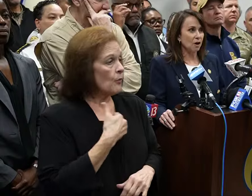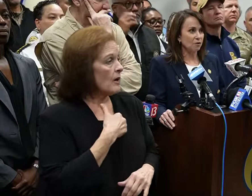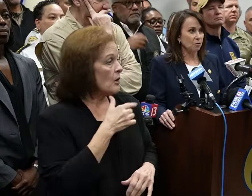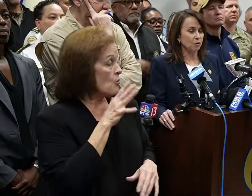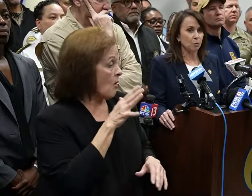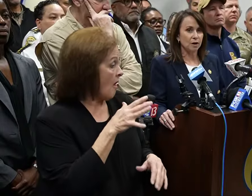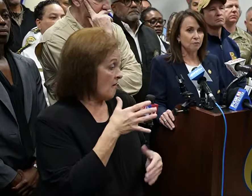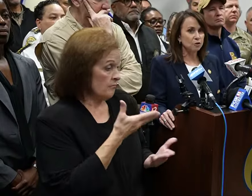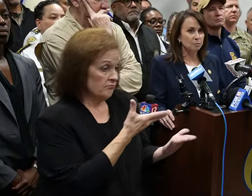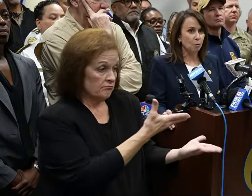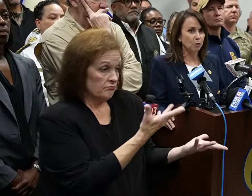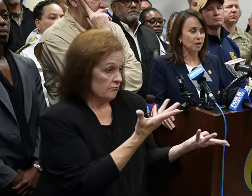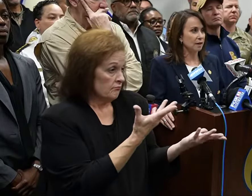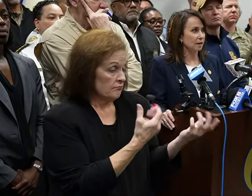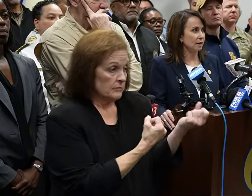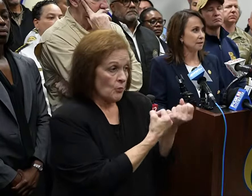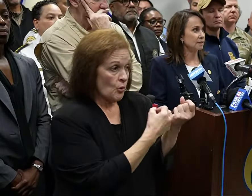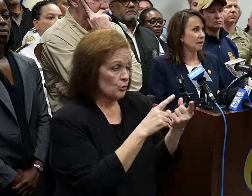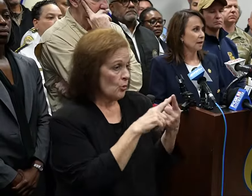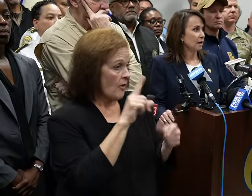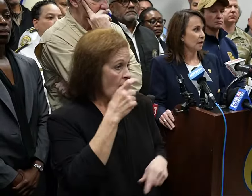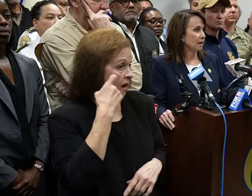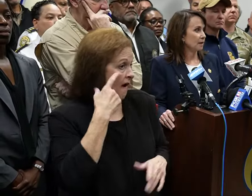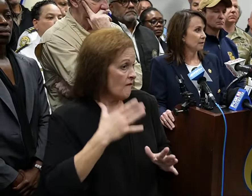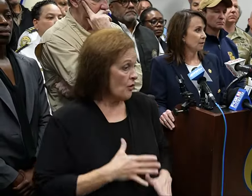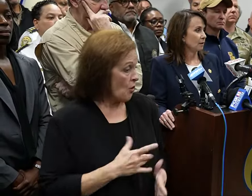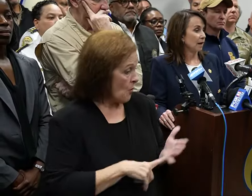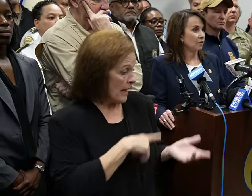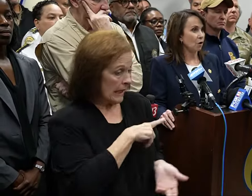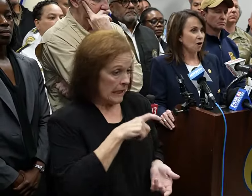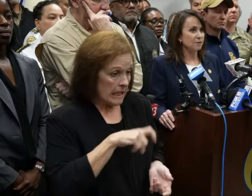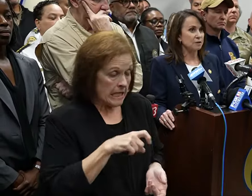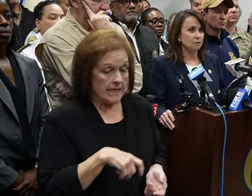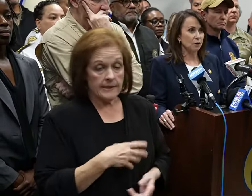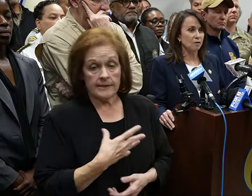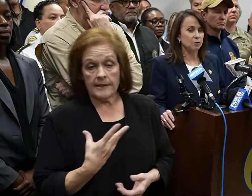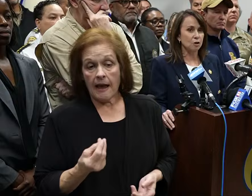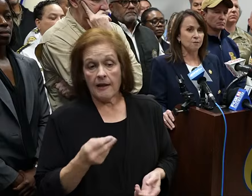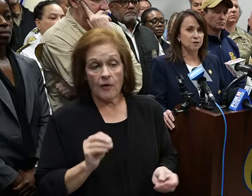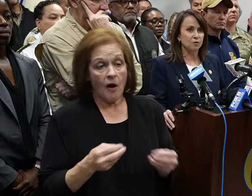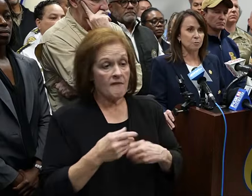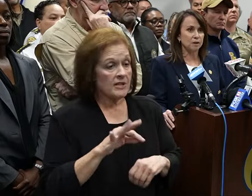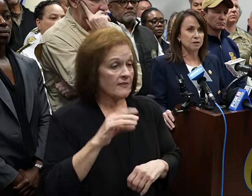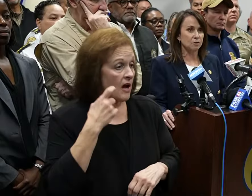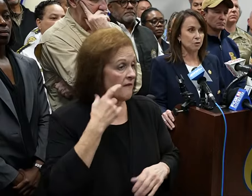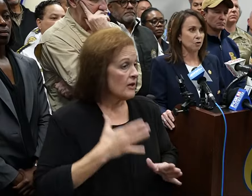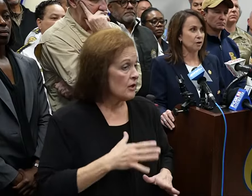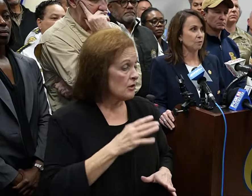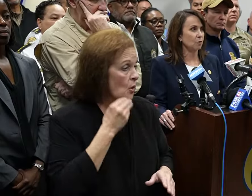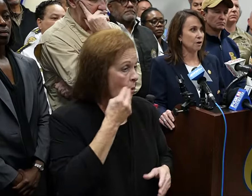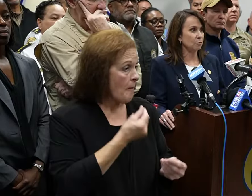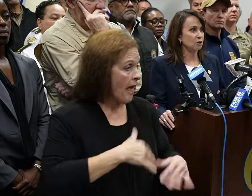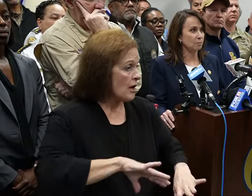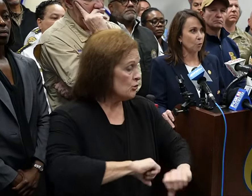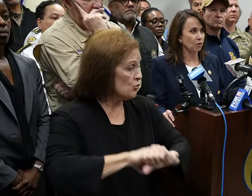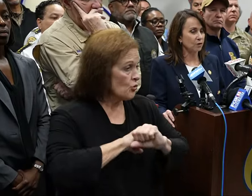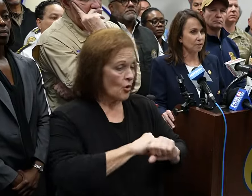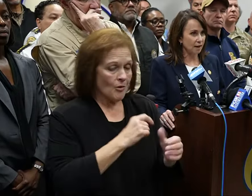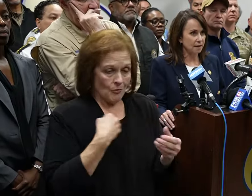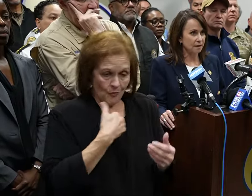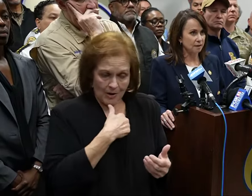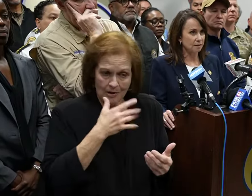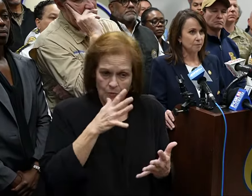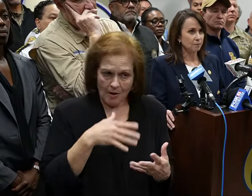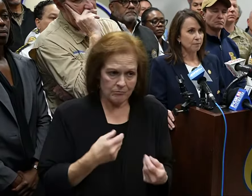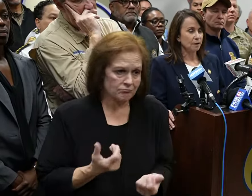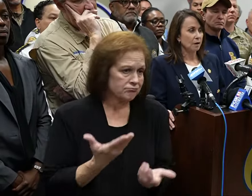provide the governor with whatever support that he needs, and the governor's Office of Homeland Security, whatever support that